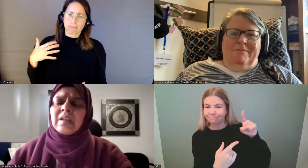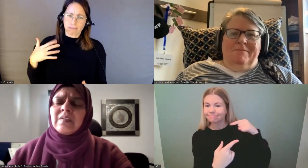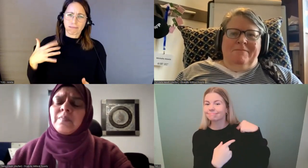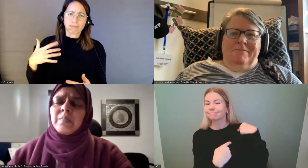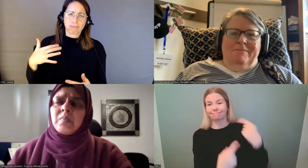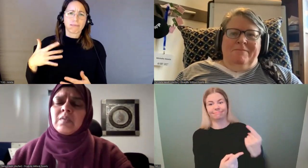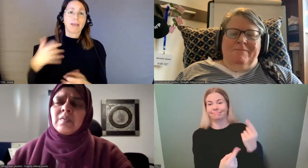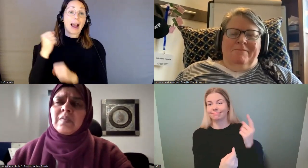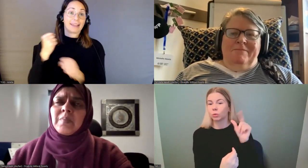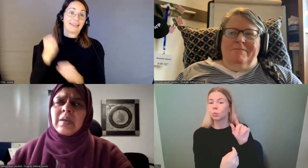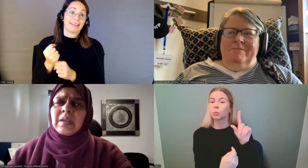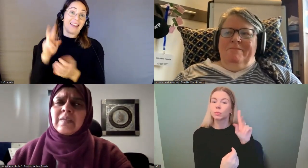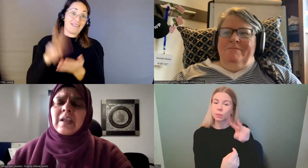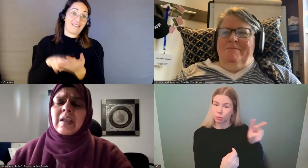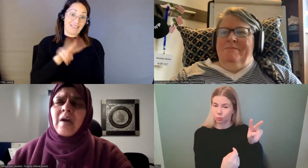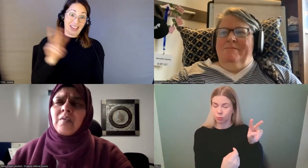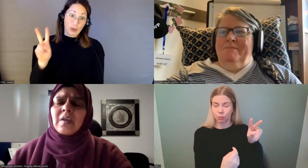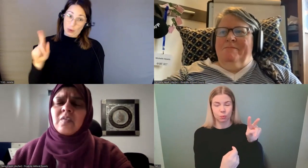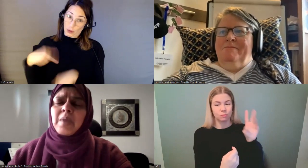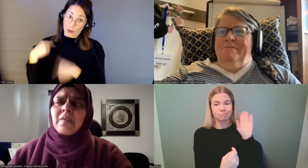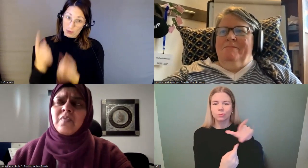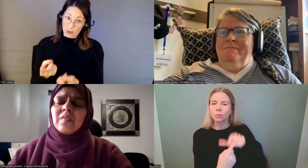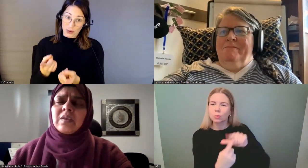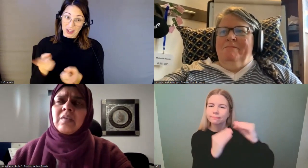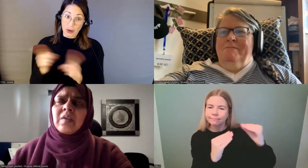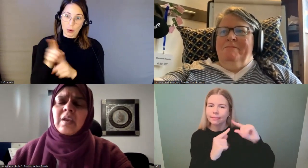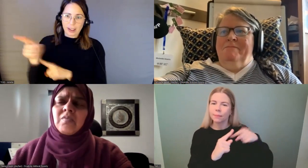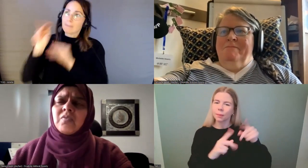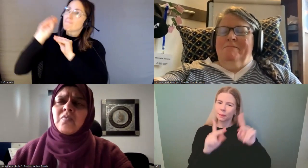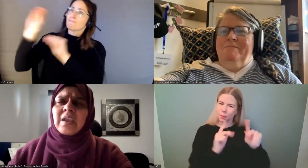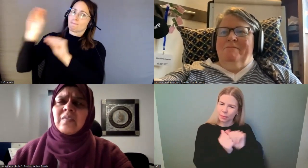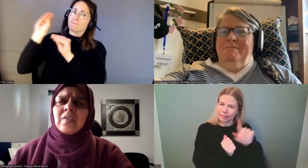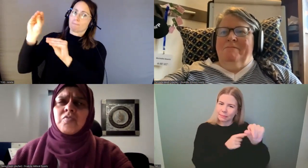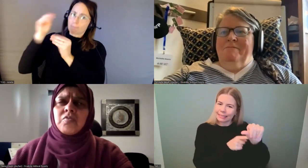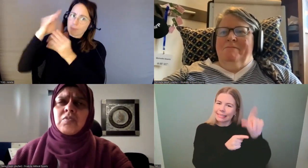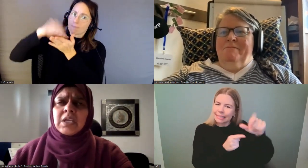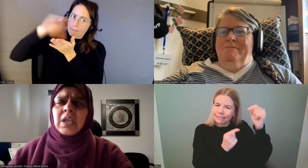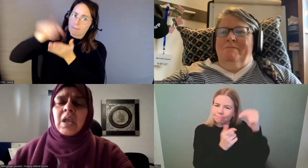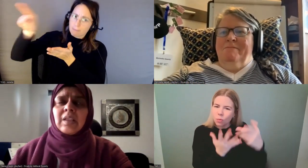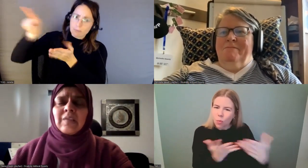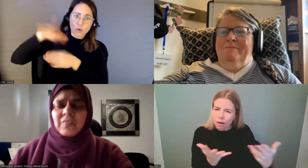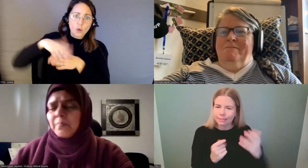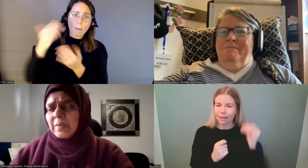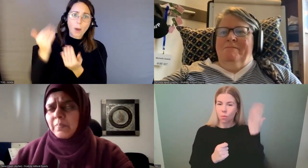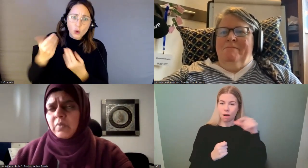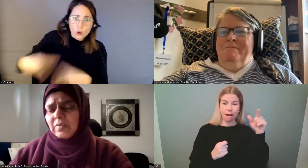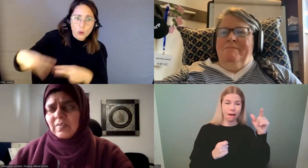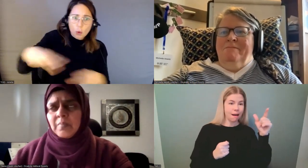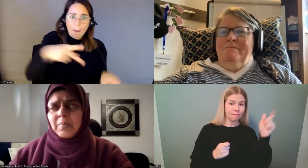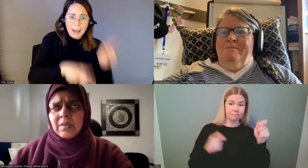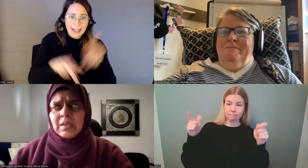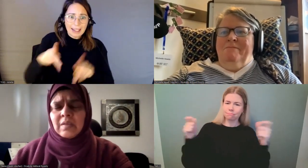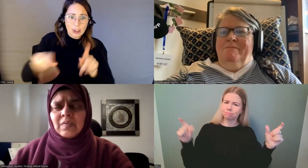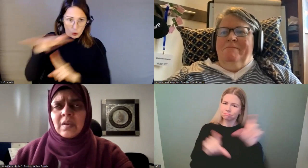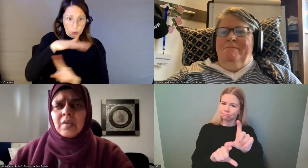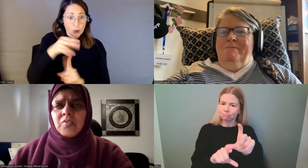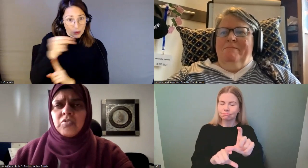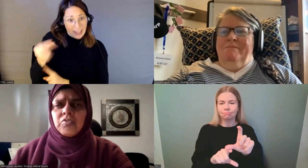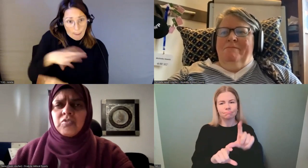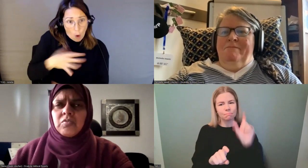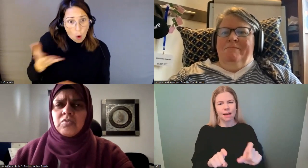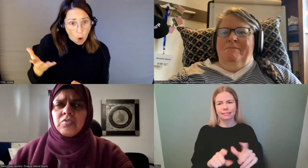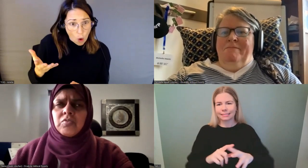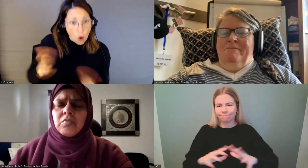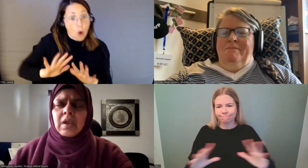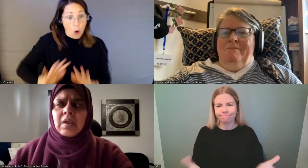the needs of people with disabilities and how such benefits need to interface and truly lift up people with disabilities